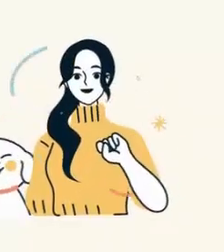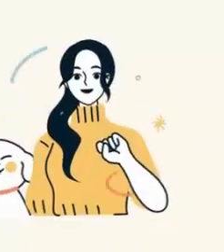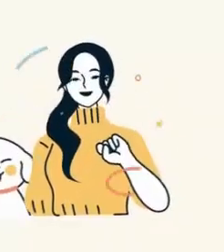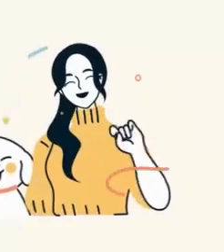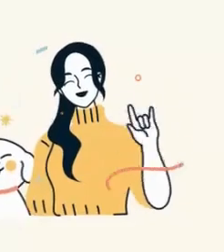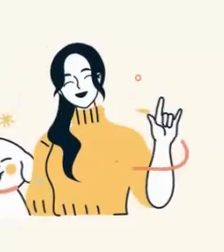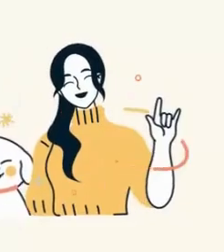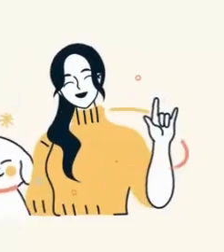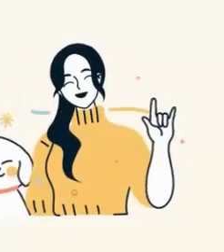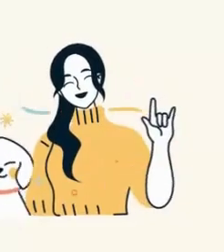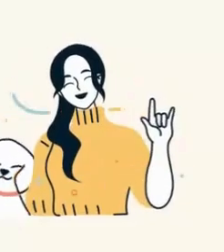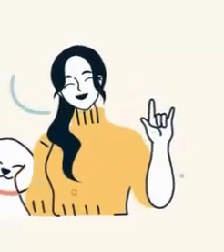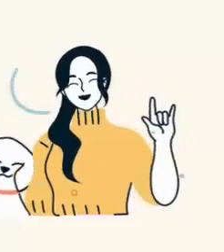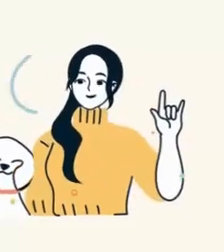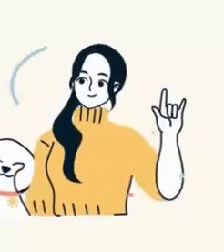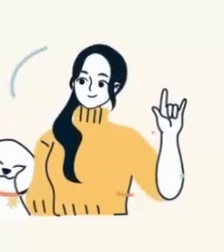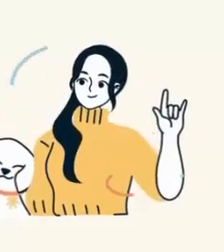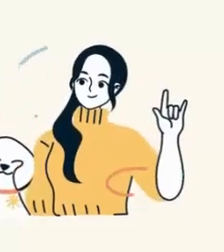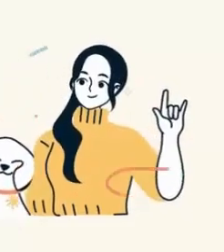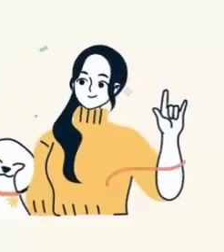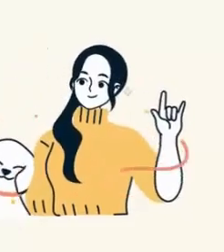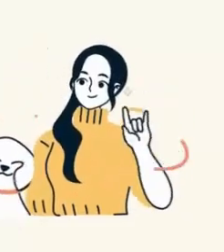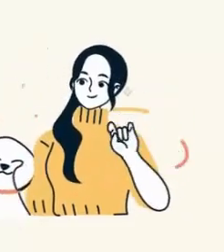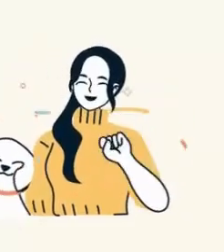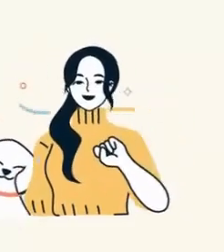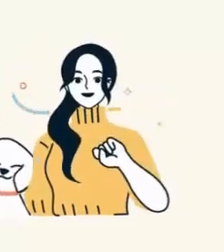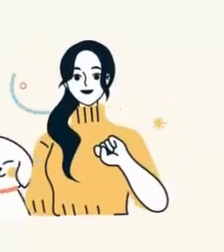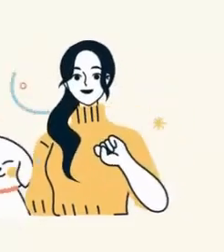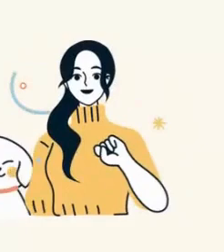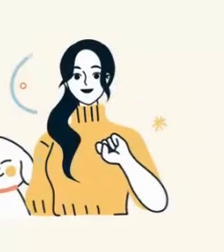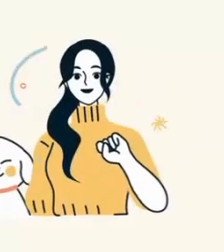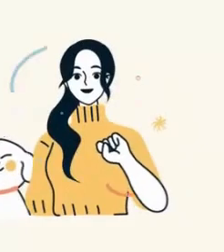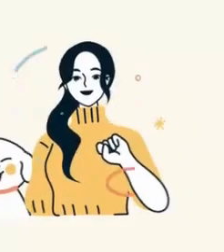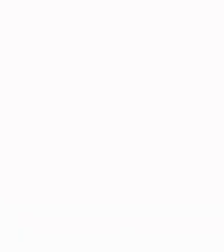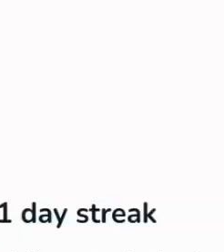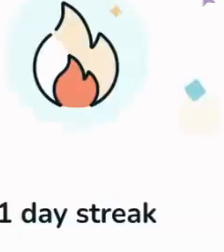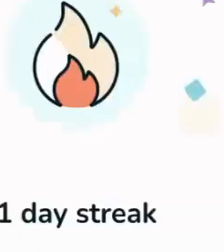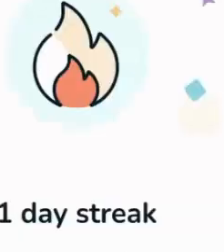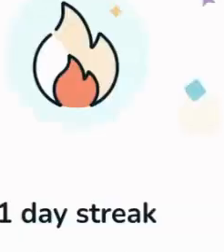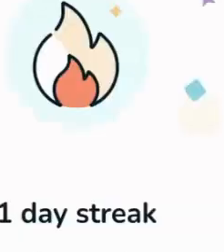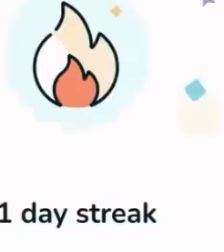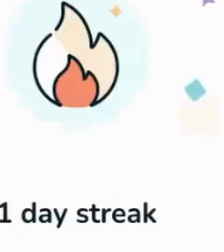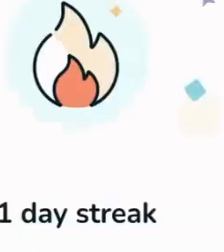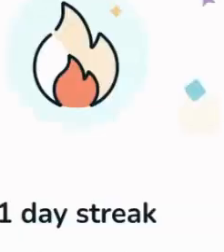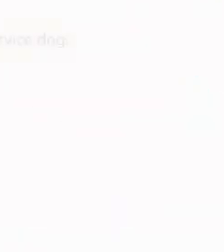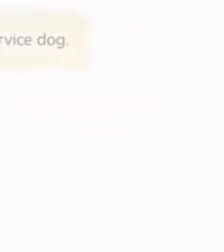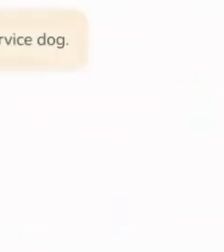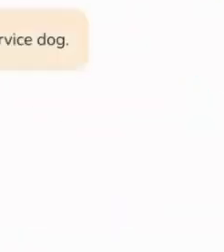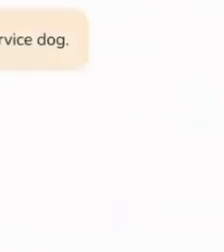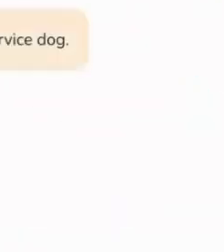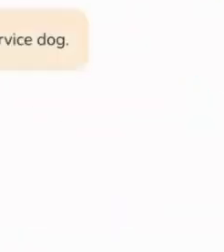lesson for anyone. I think you did super well here, Ryan. Well done. And then you have the